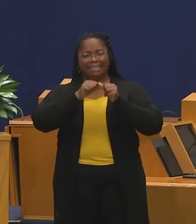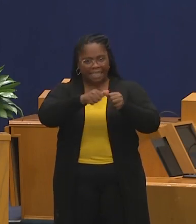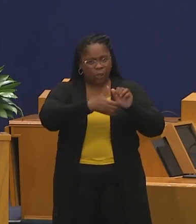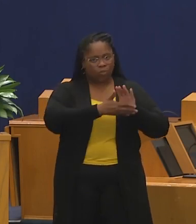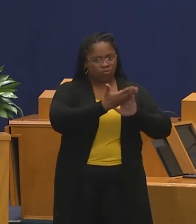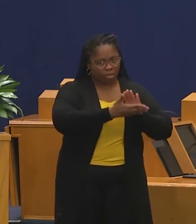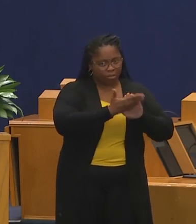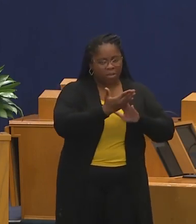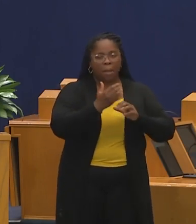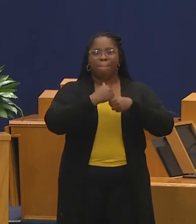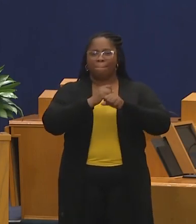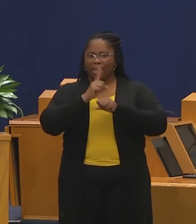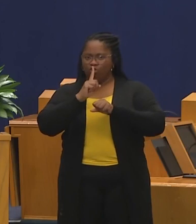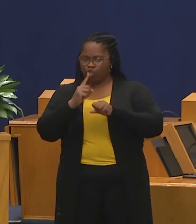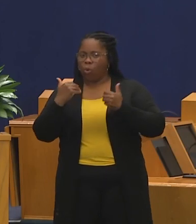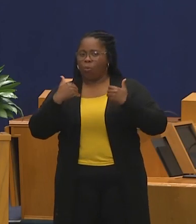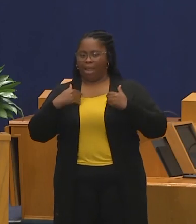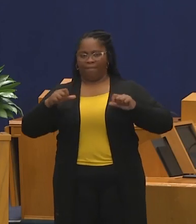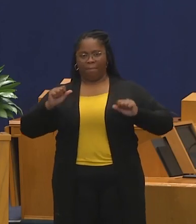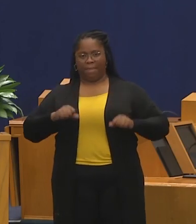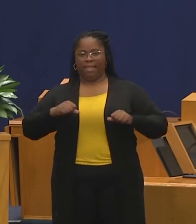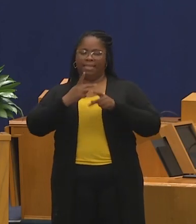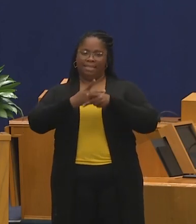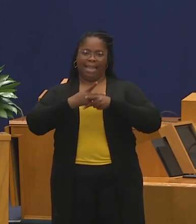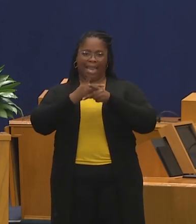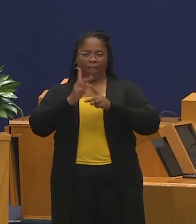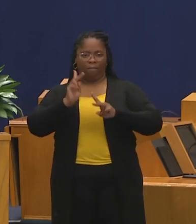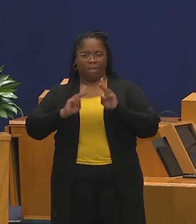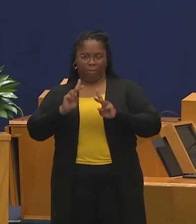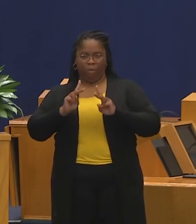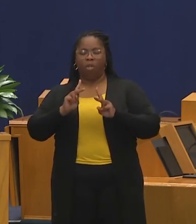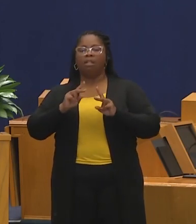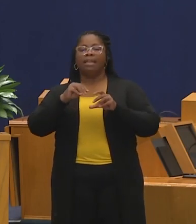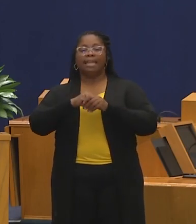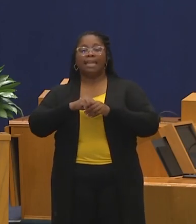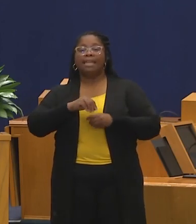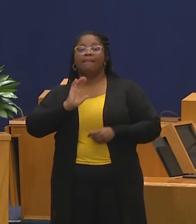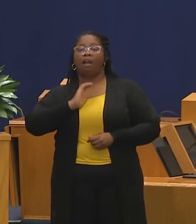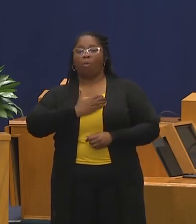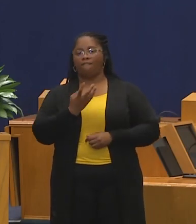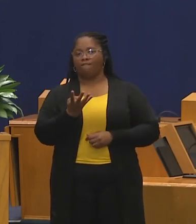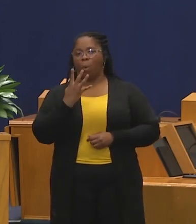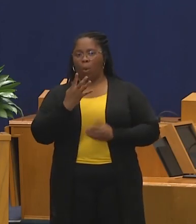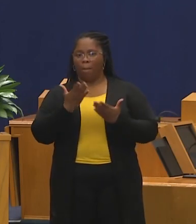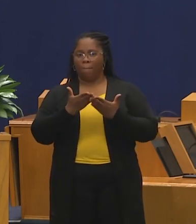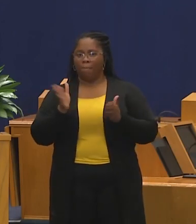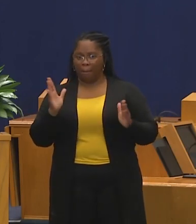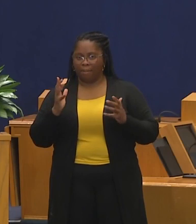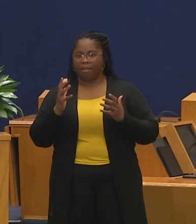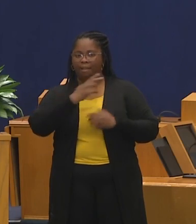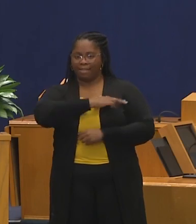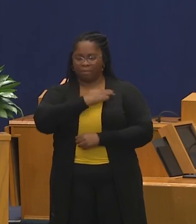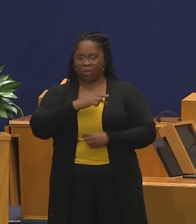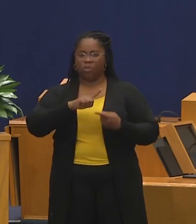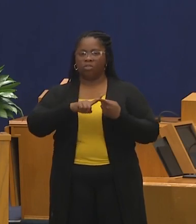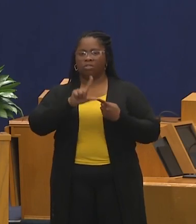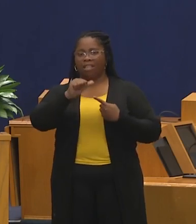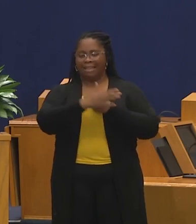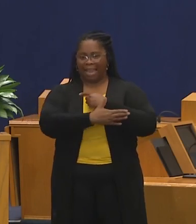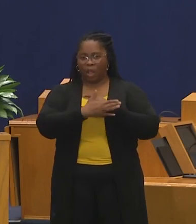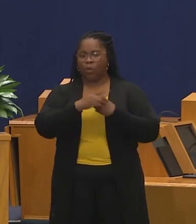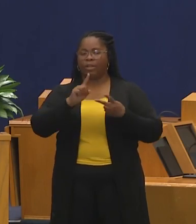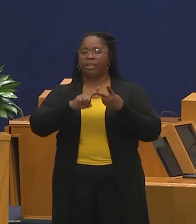the capacity to care for individuals in our 4 public hospitals: Los Angeles County USC Medical Center, Harbor